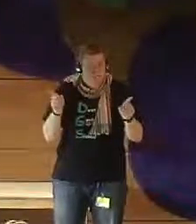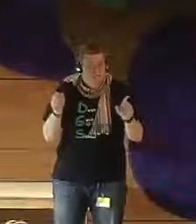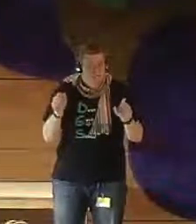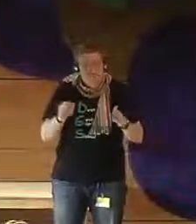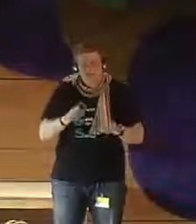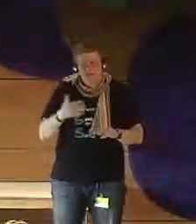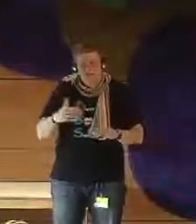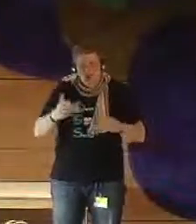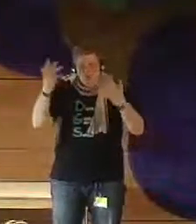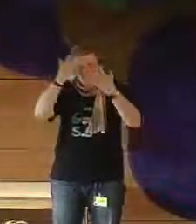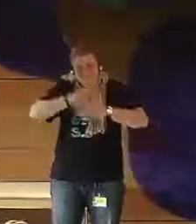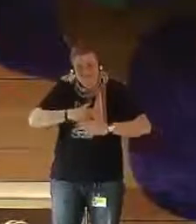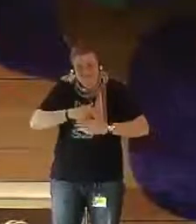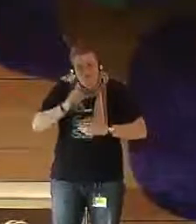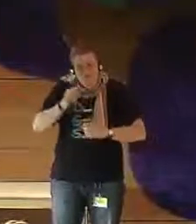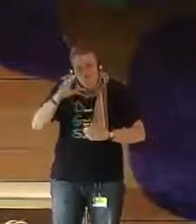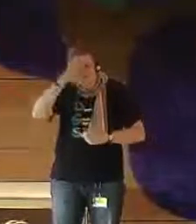confusing.